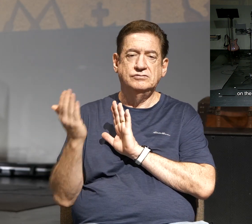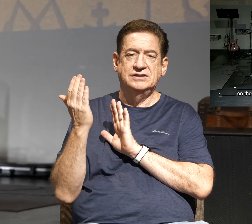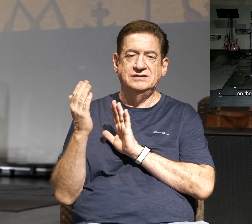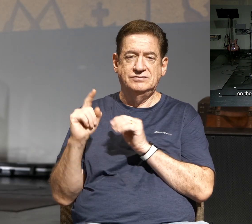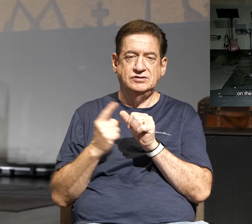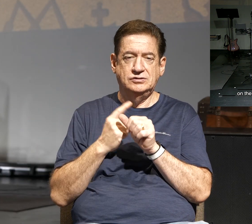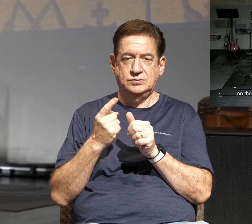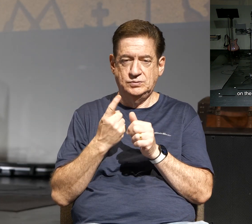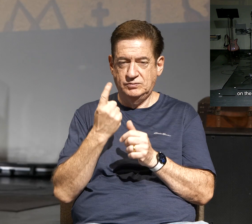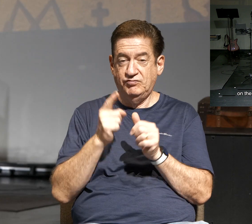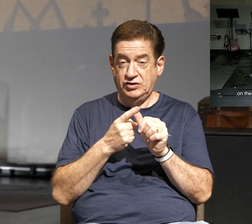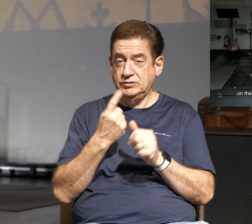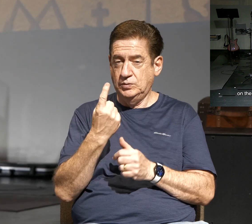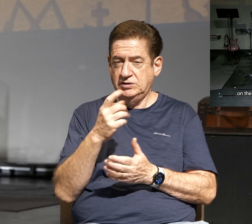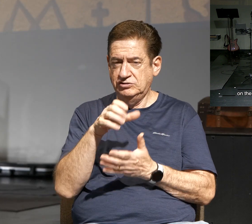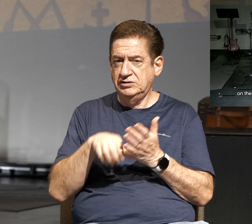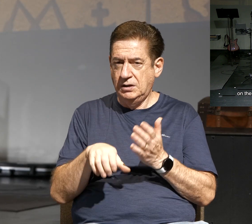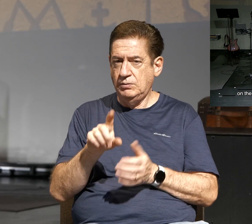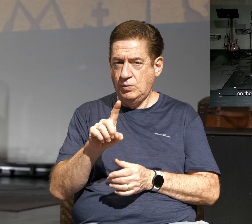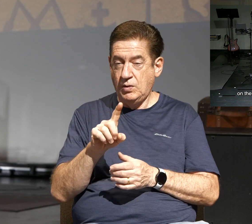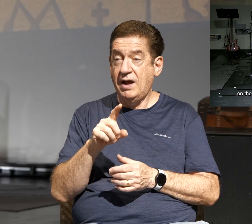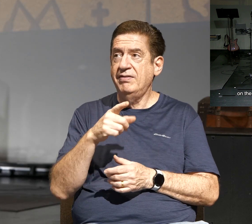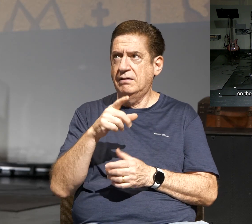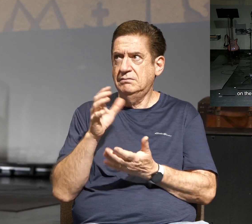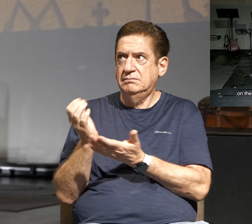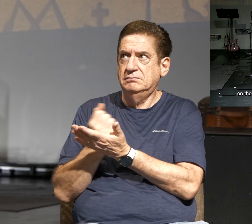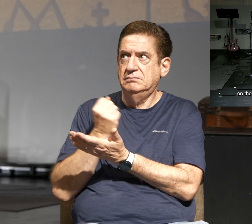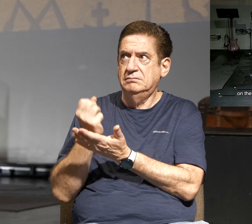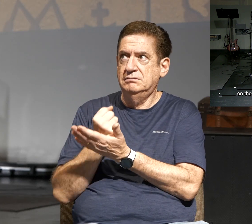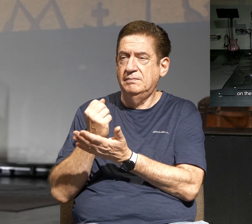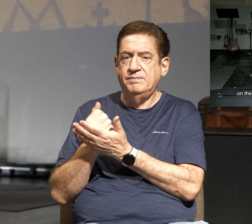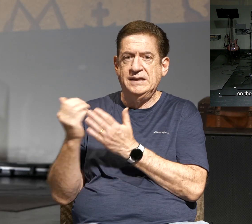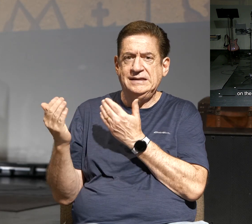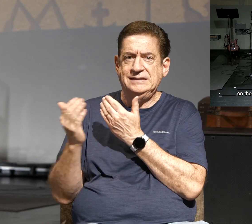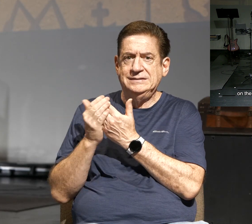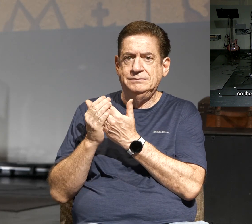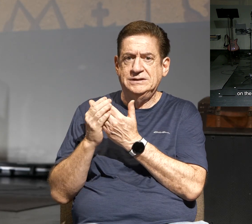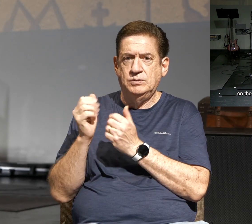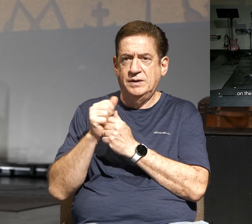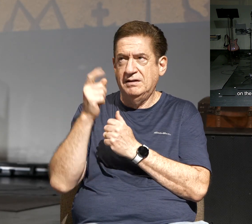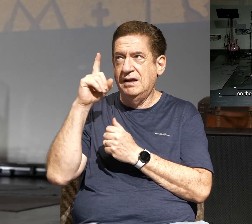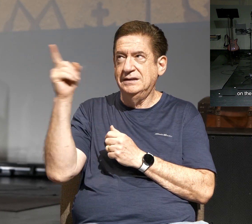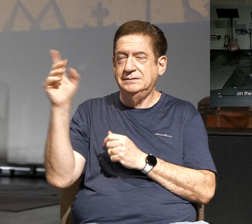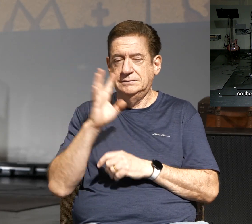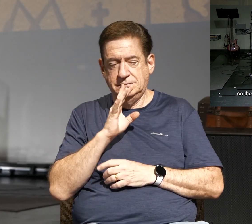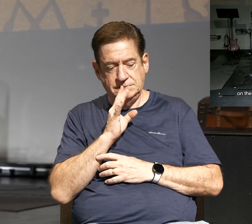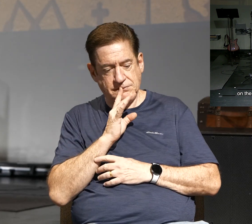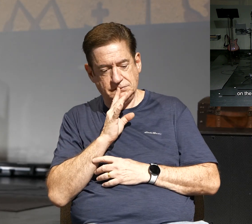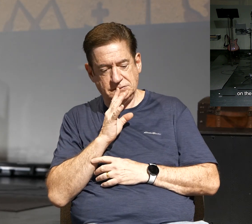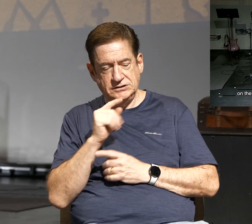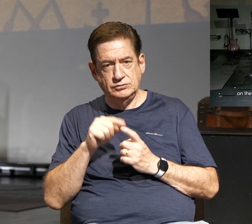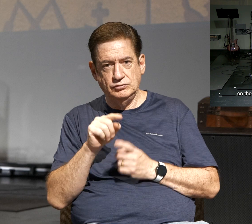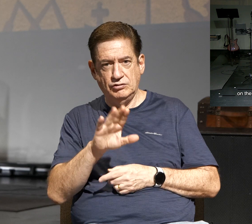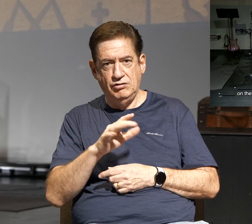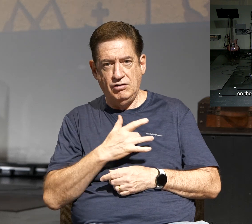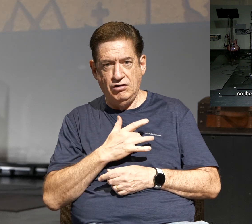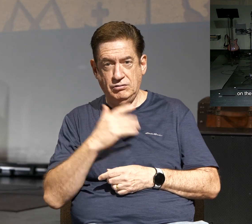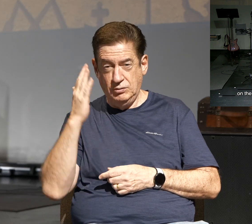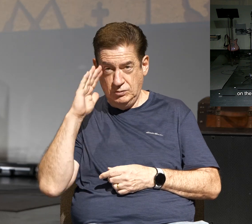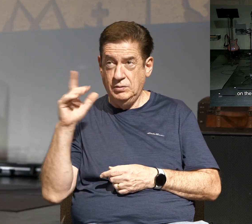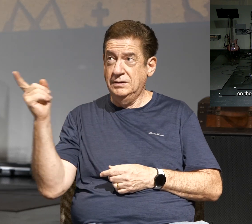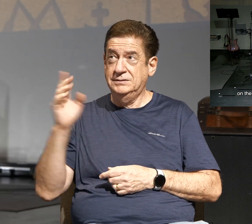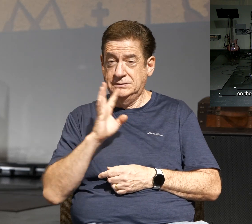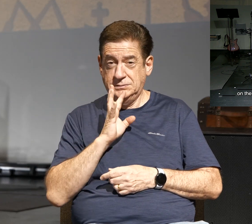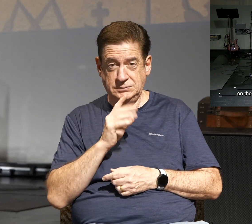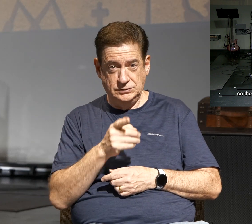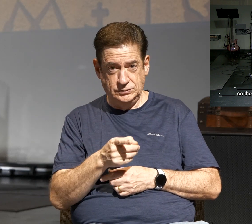one. And you need to cultivate this intimacy with God where he's speaking to your heart. You know he's speaking to you and he's leading you. But you